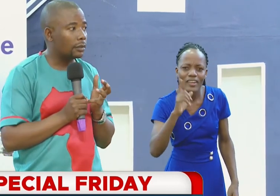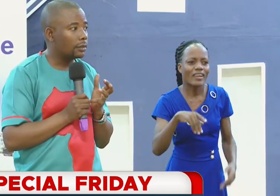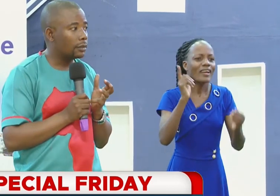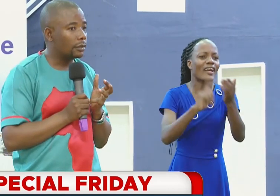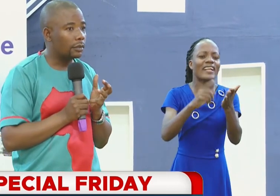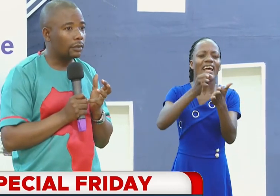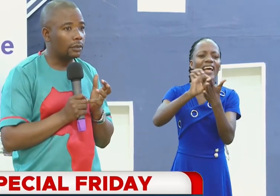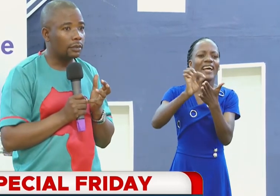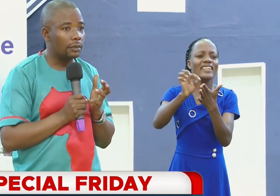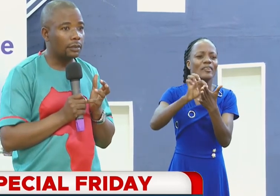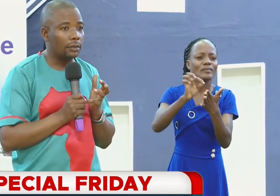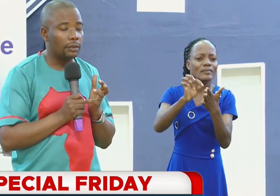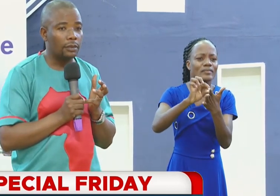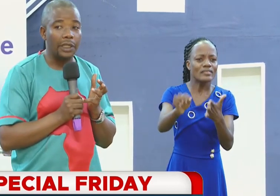airtime.